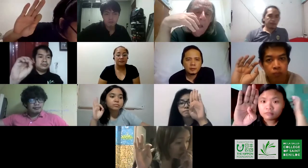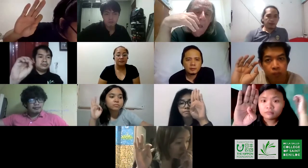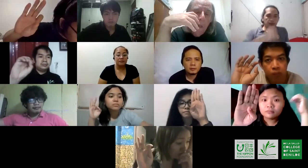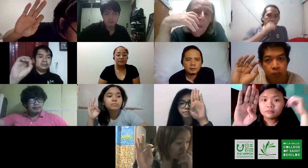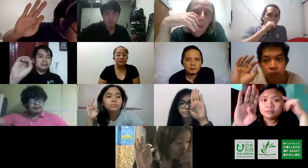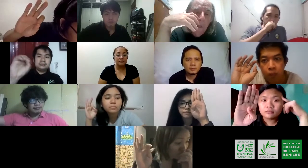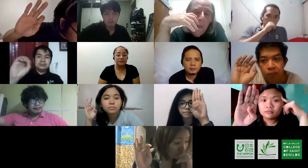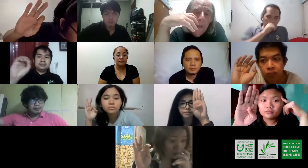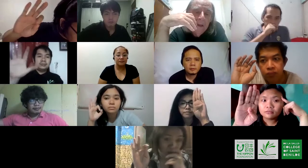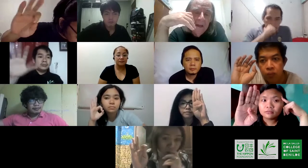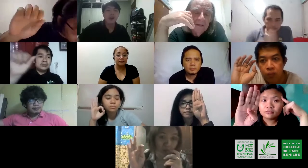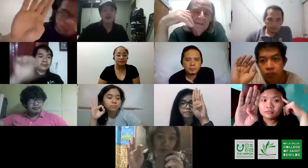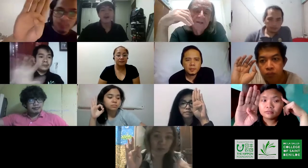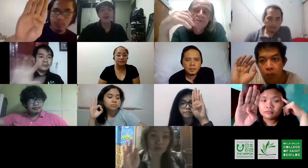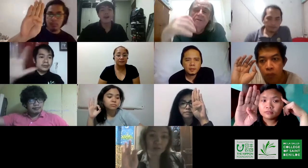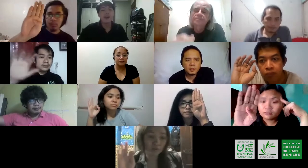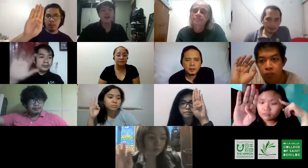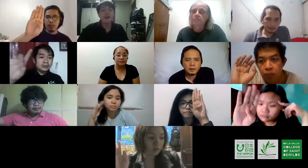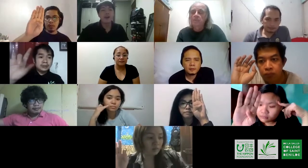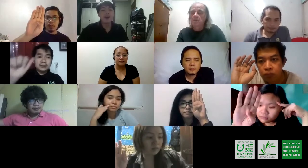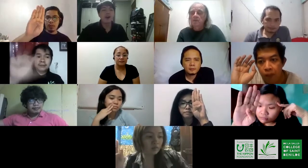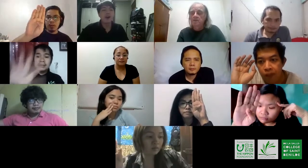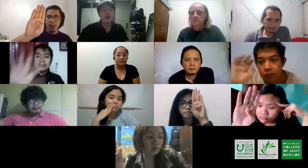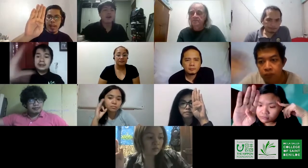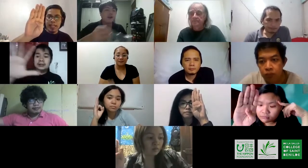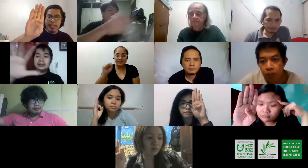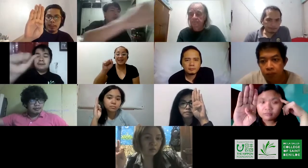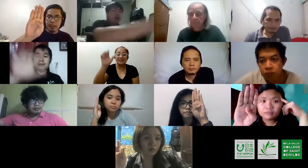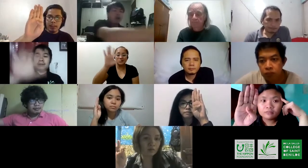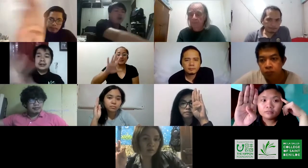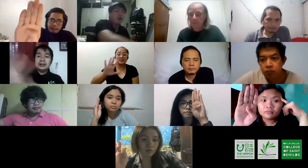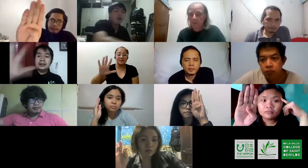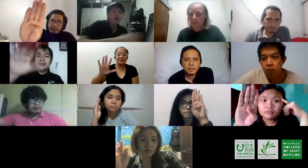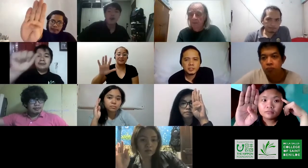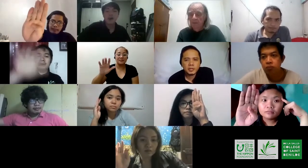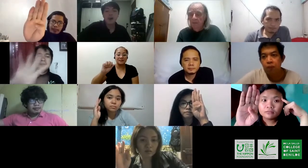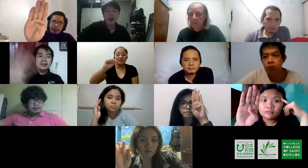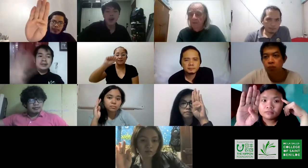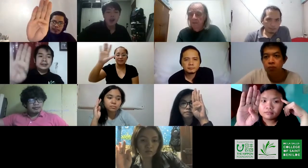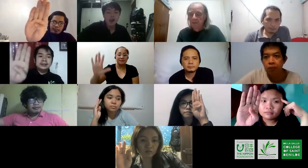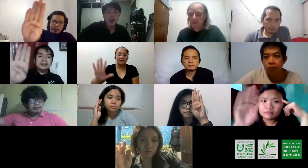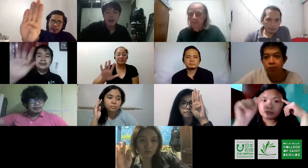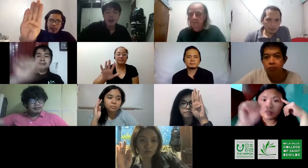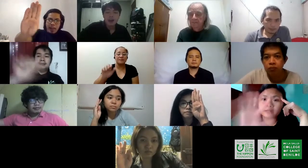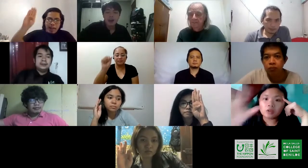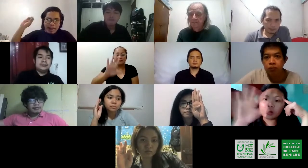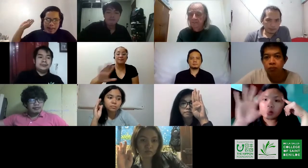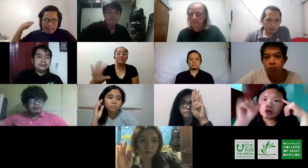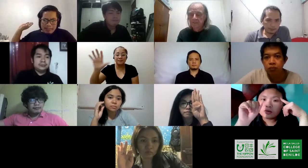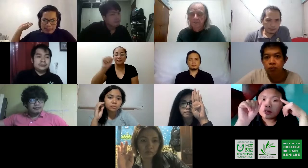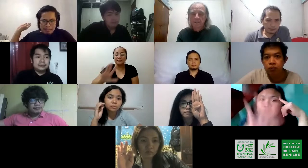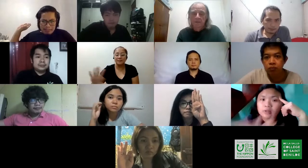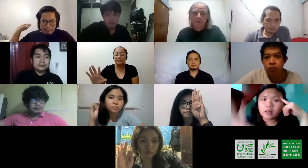B. Yes. B. Asia. Yes. Asia. Yes.